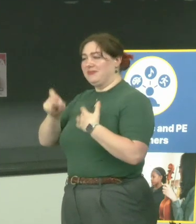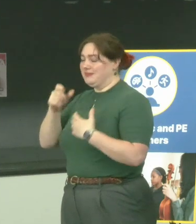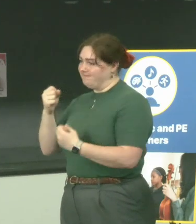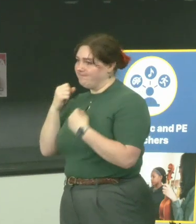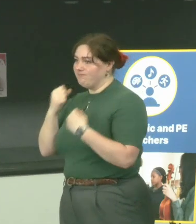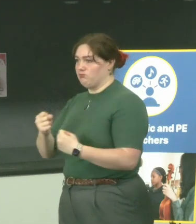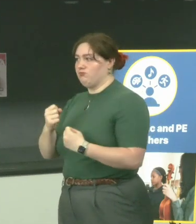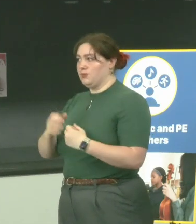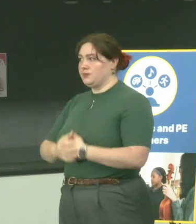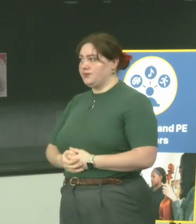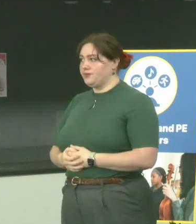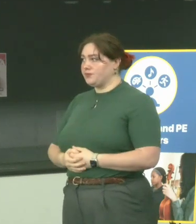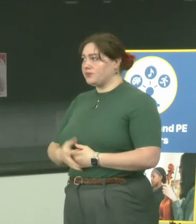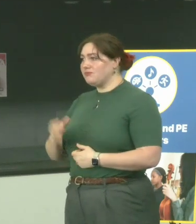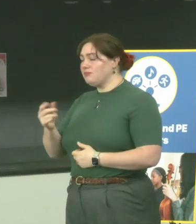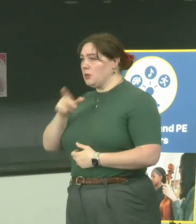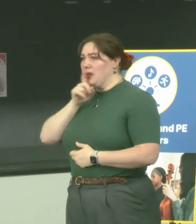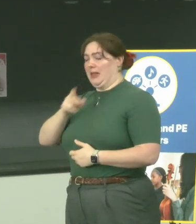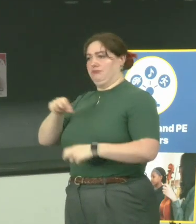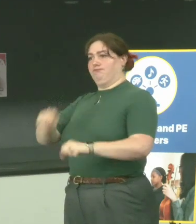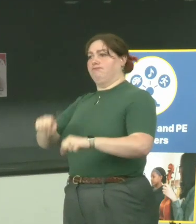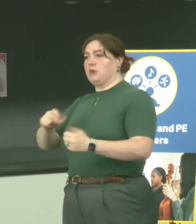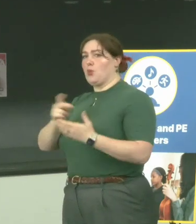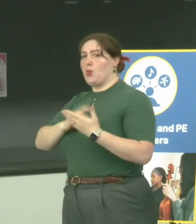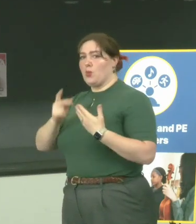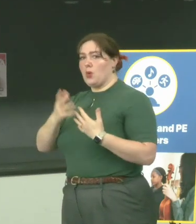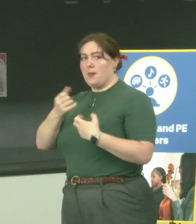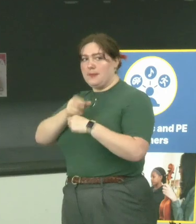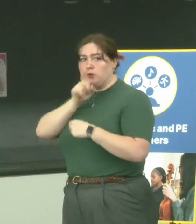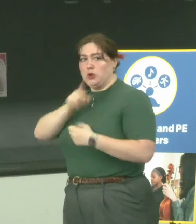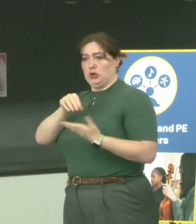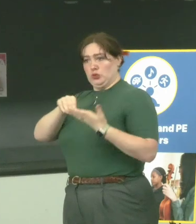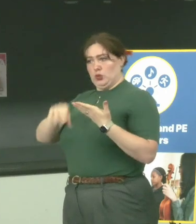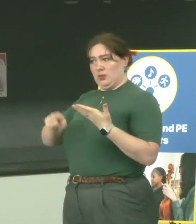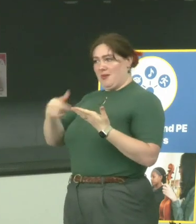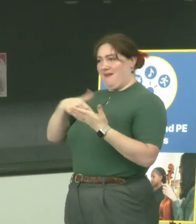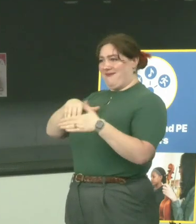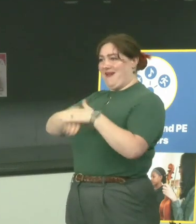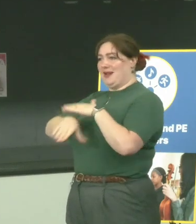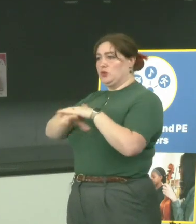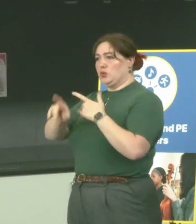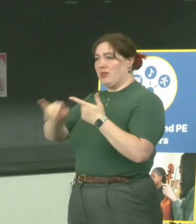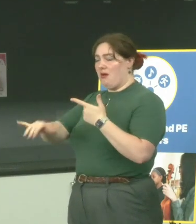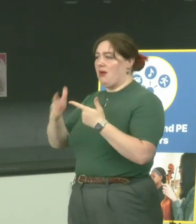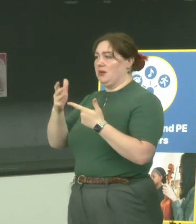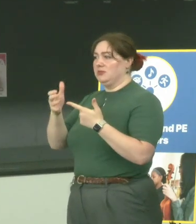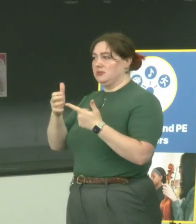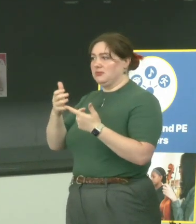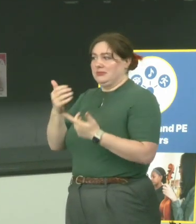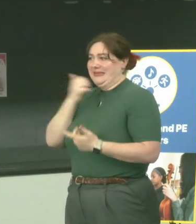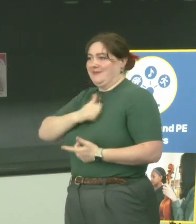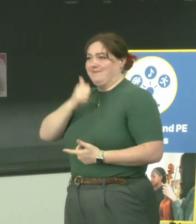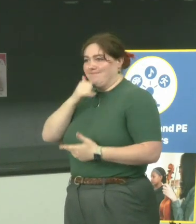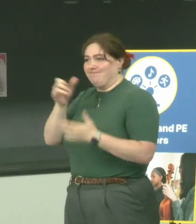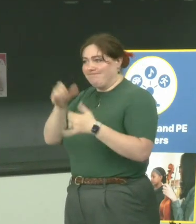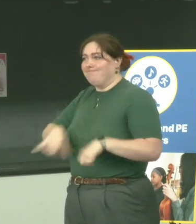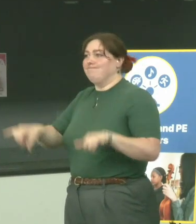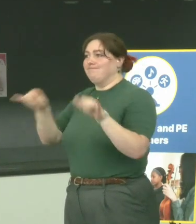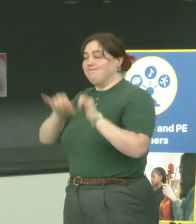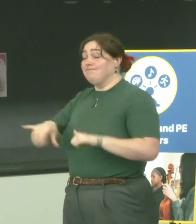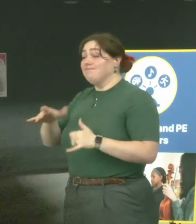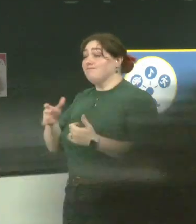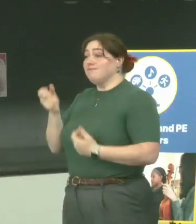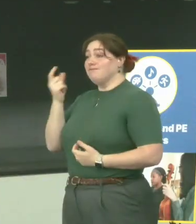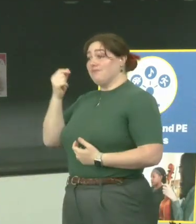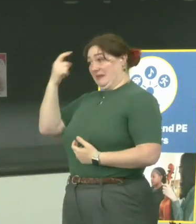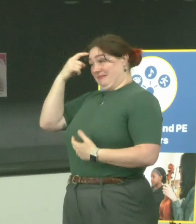capable programs, we wanna make sure that students can have access to that on a regular and routine basis. And mental health is something that